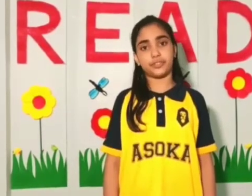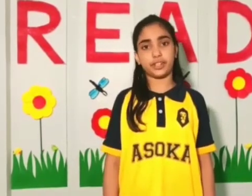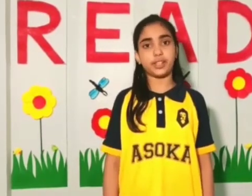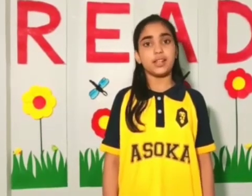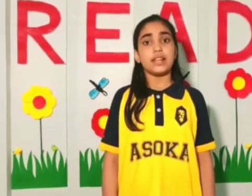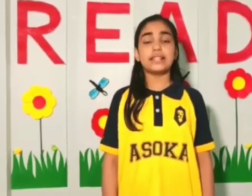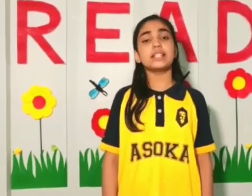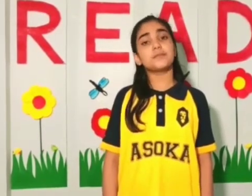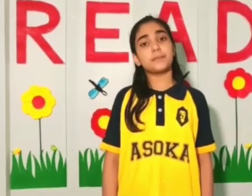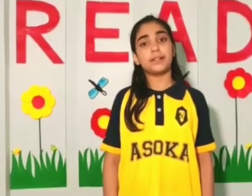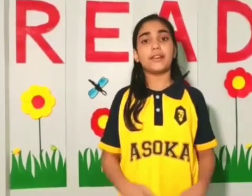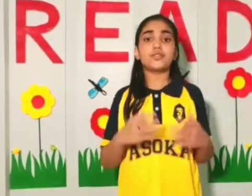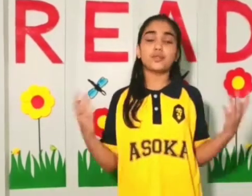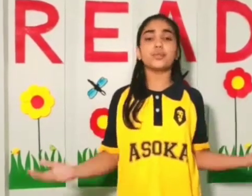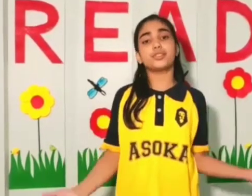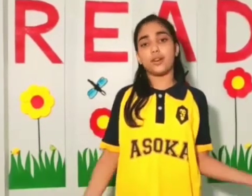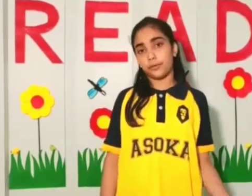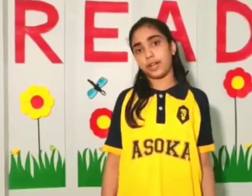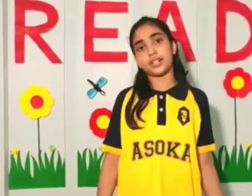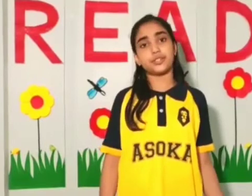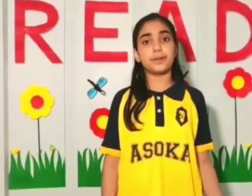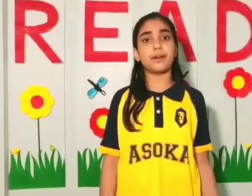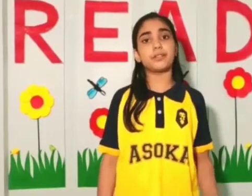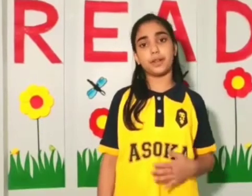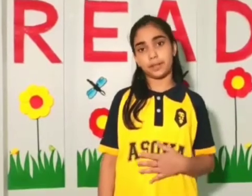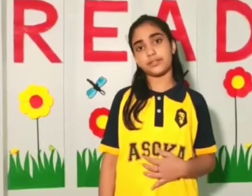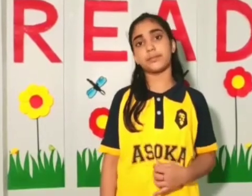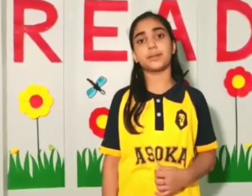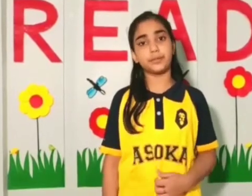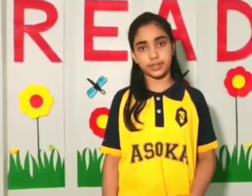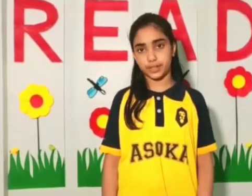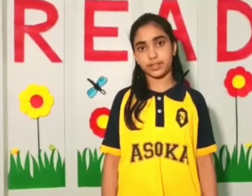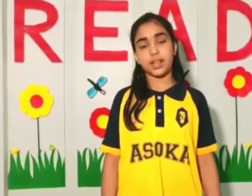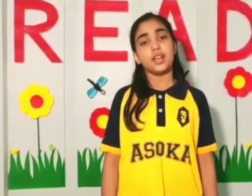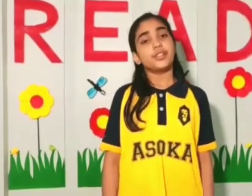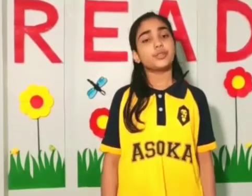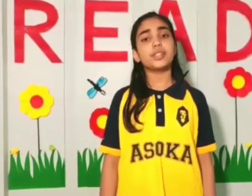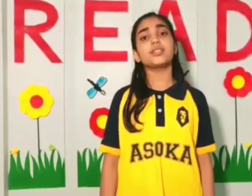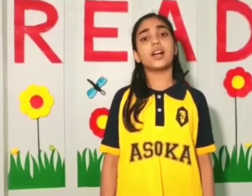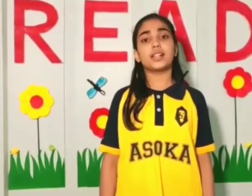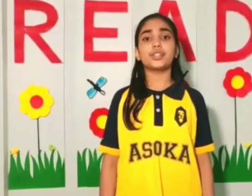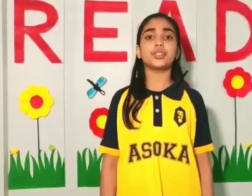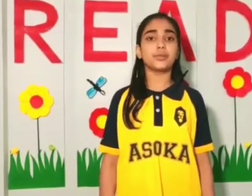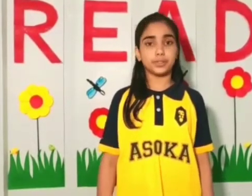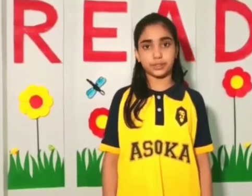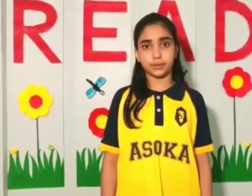country? These people have so much to offer and should be part of the mainstream community. So here at Asoka World School,